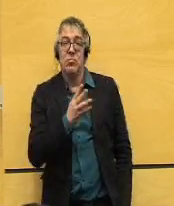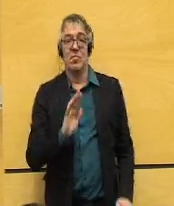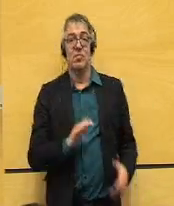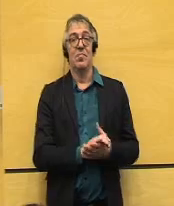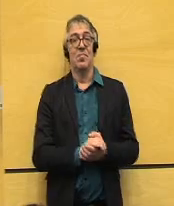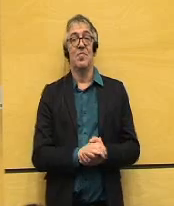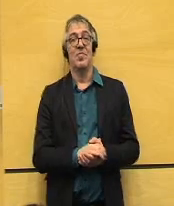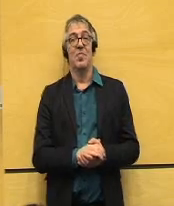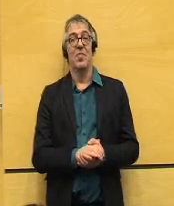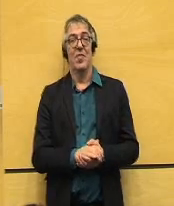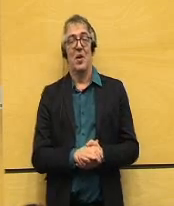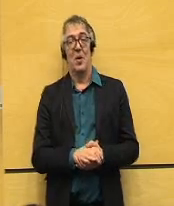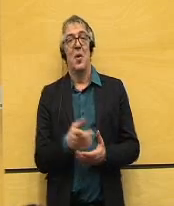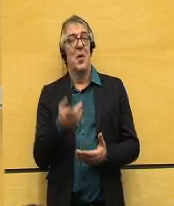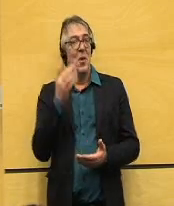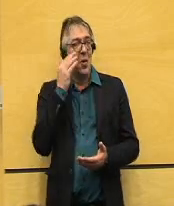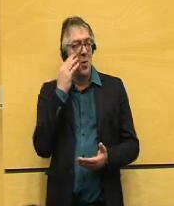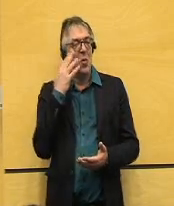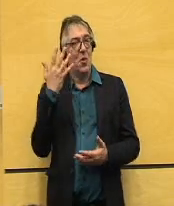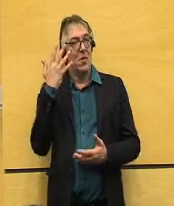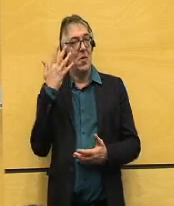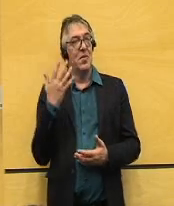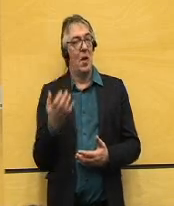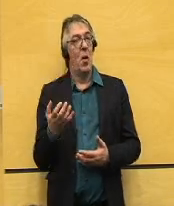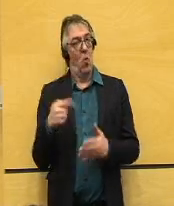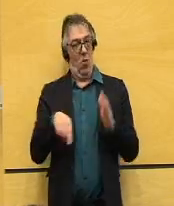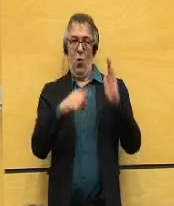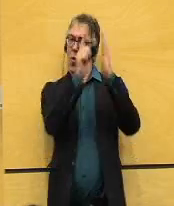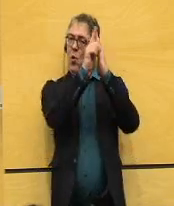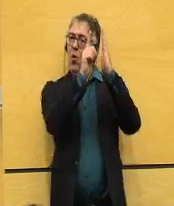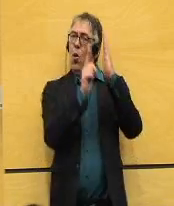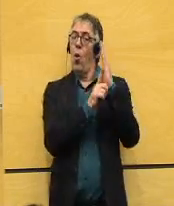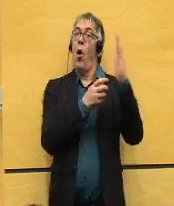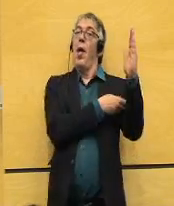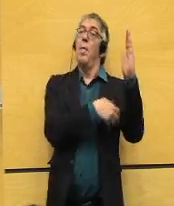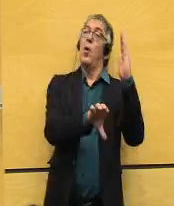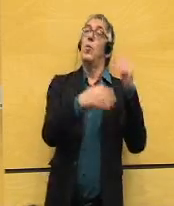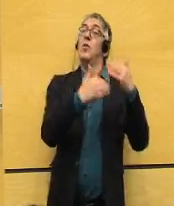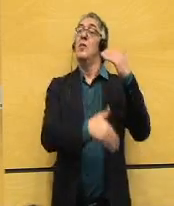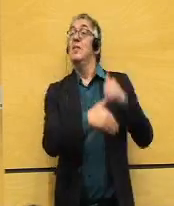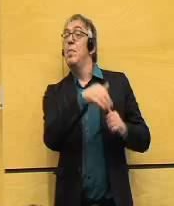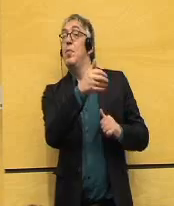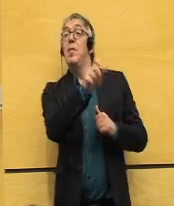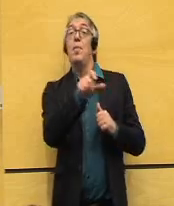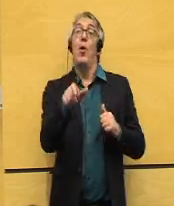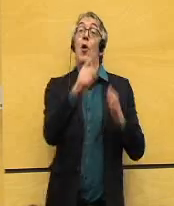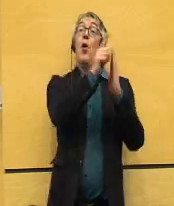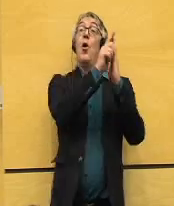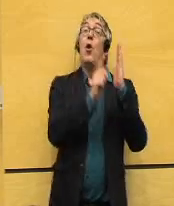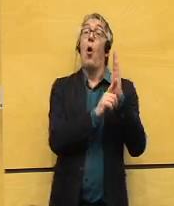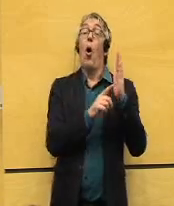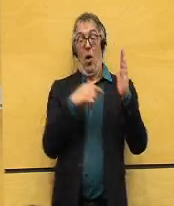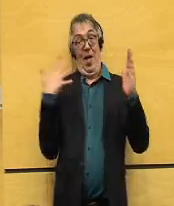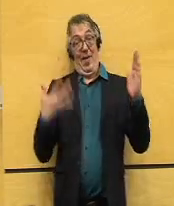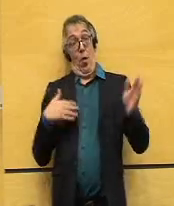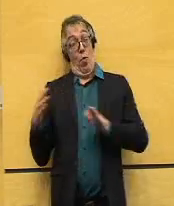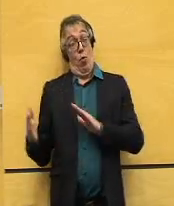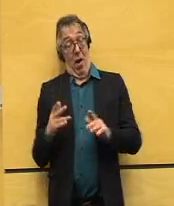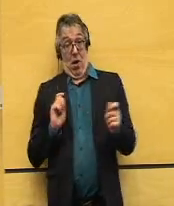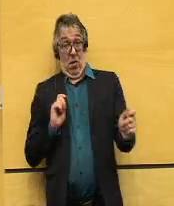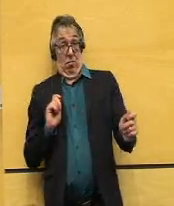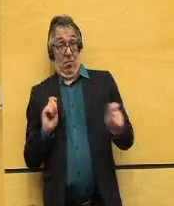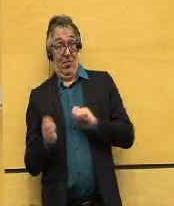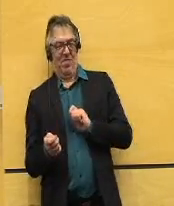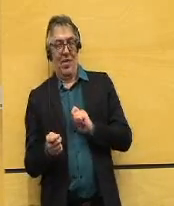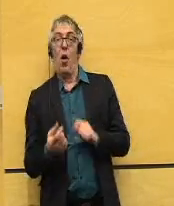the amendment for the Empowerment of Persons with Disabilities Act. One amendment is the quota